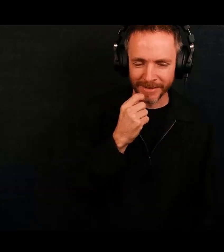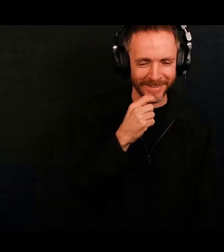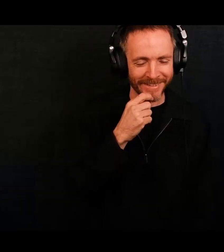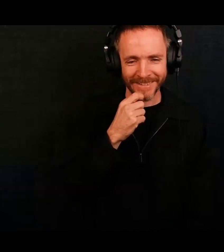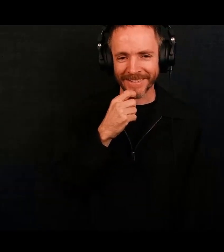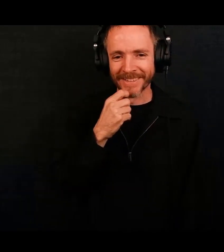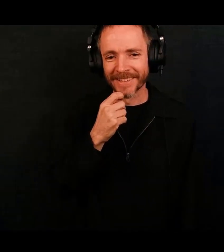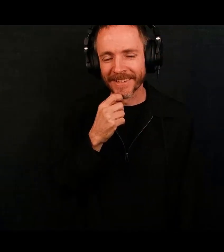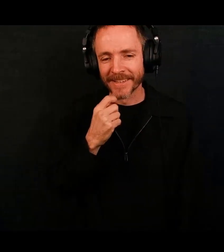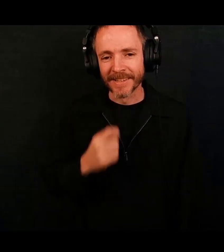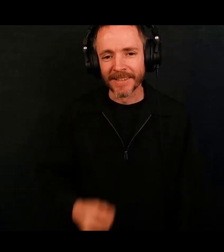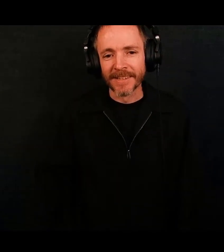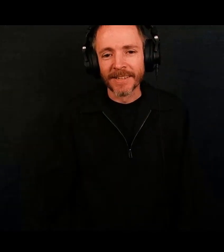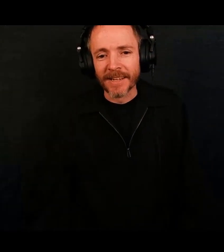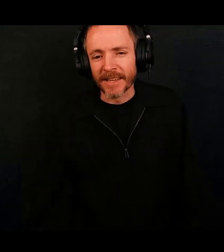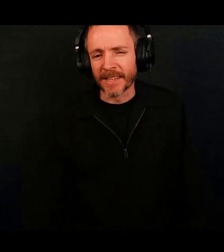whatever.